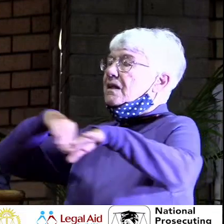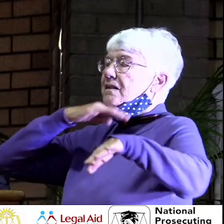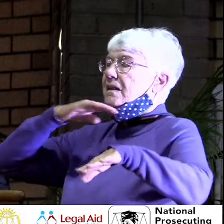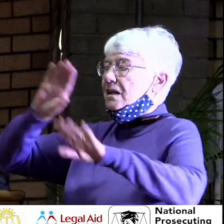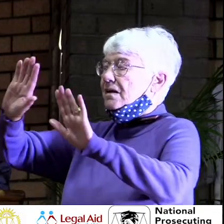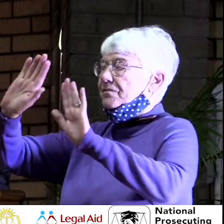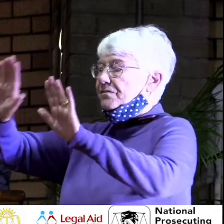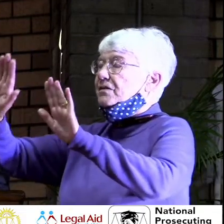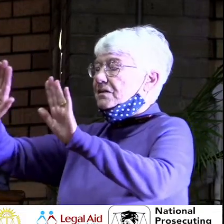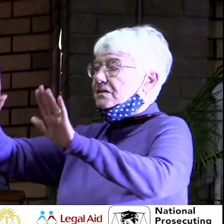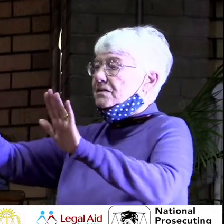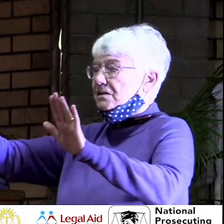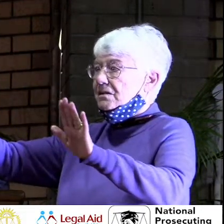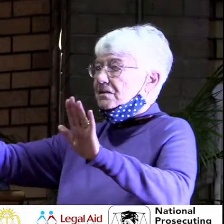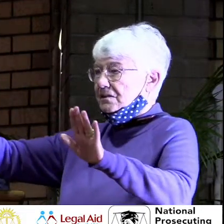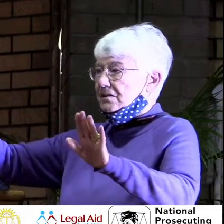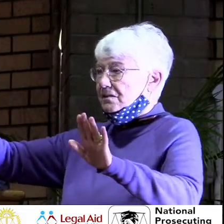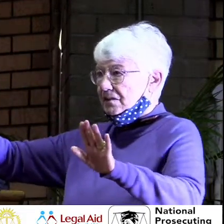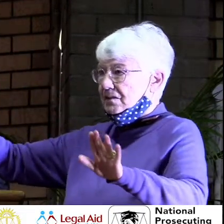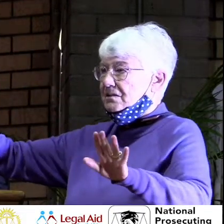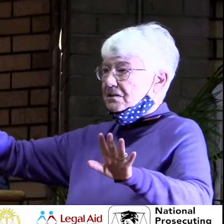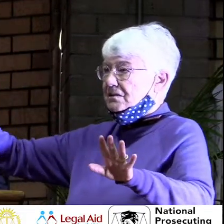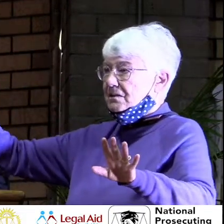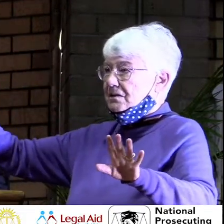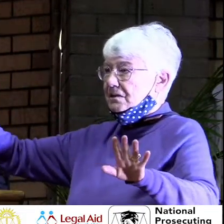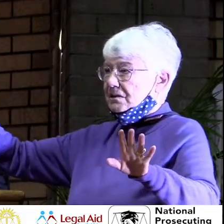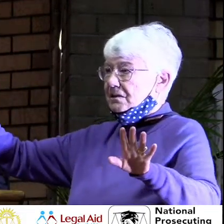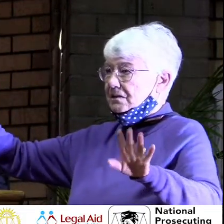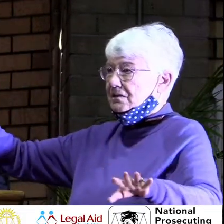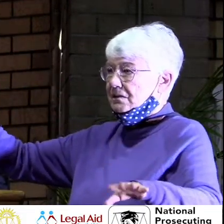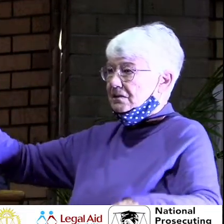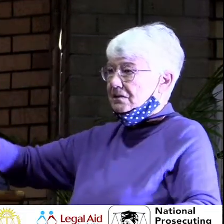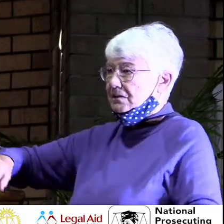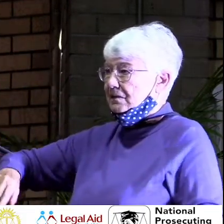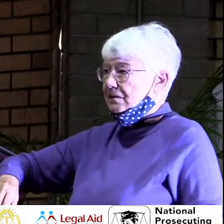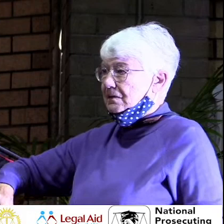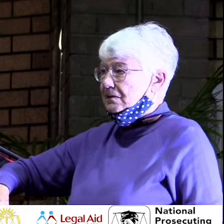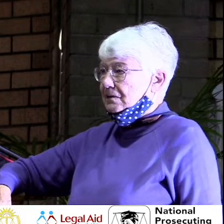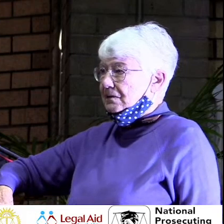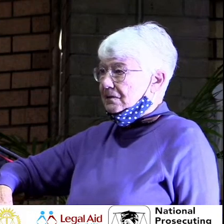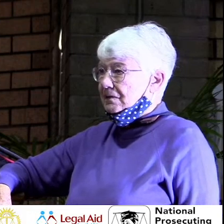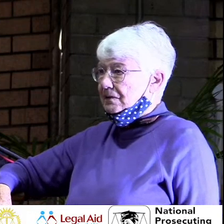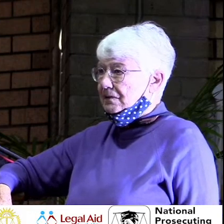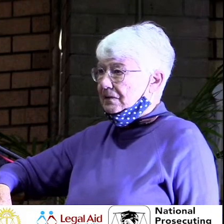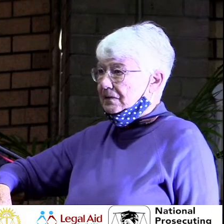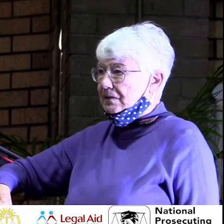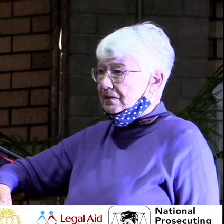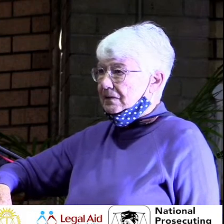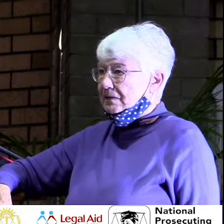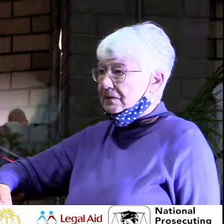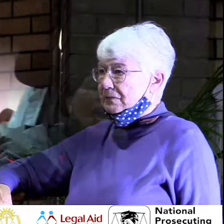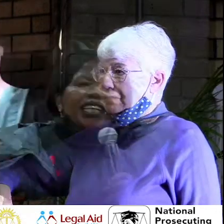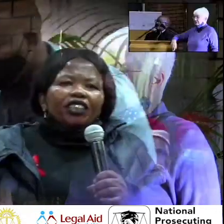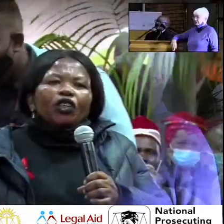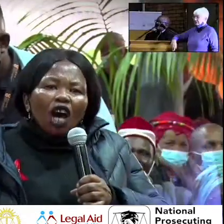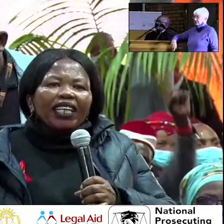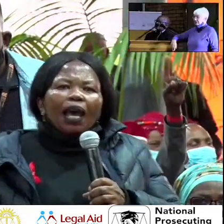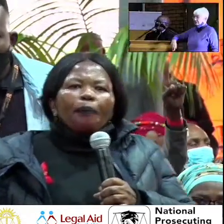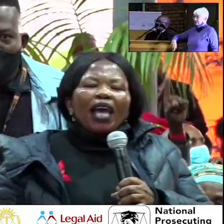No, can I, Sisi? Okay, I will finish now. I will finish now. You know what